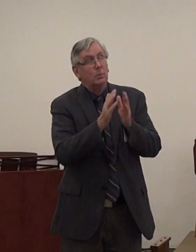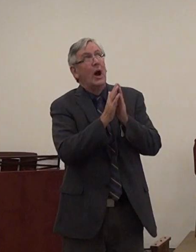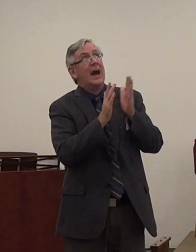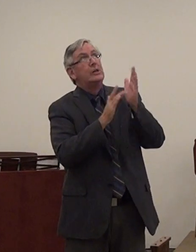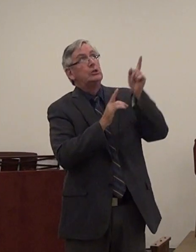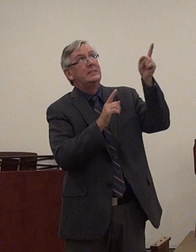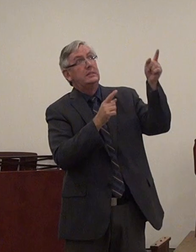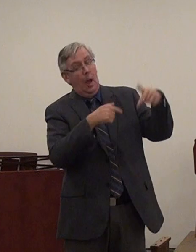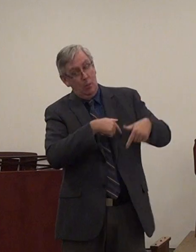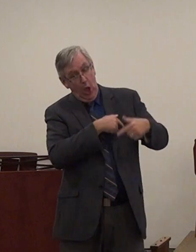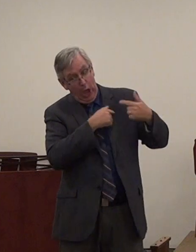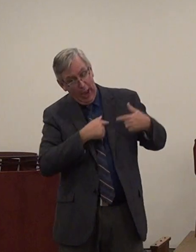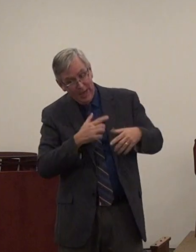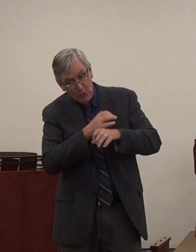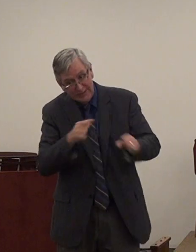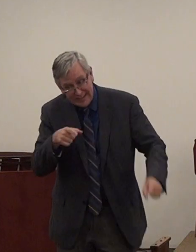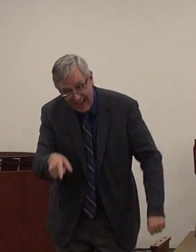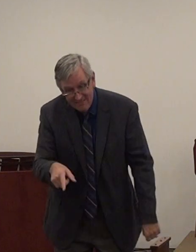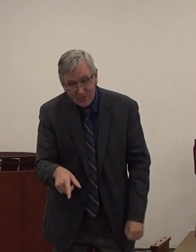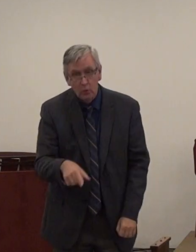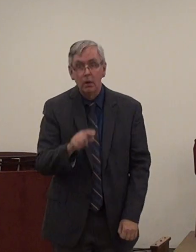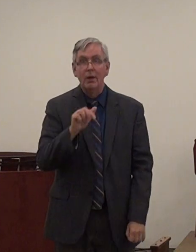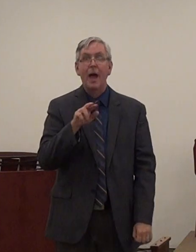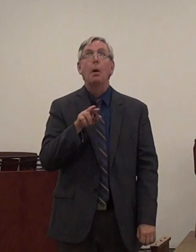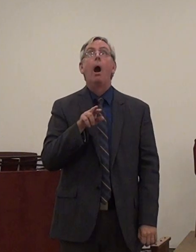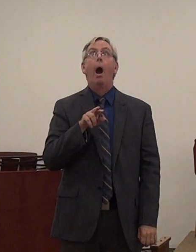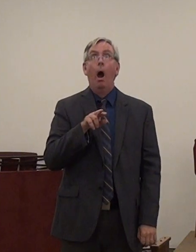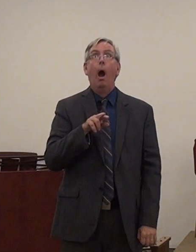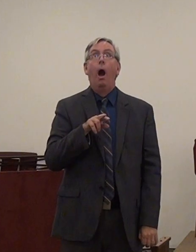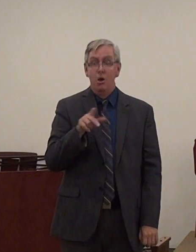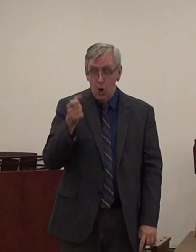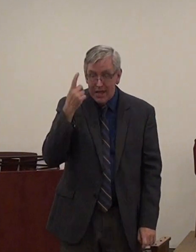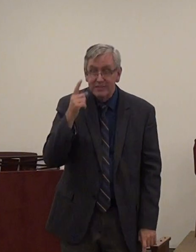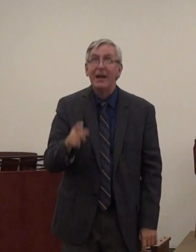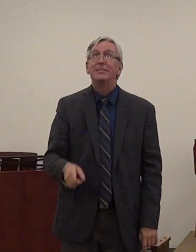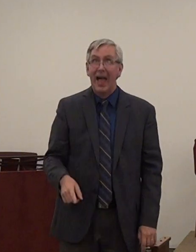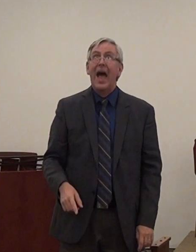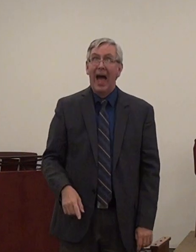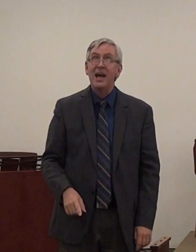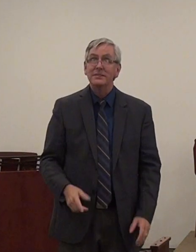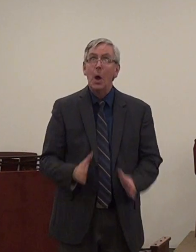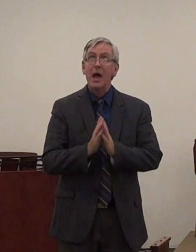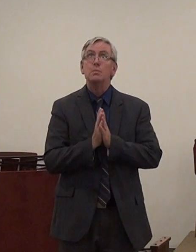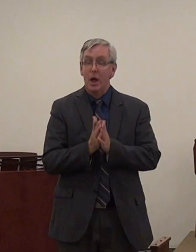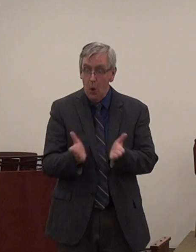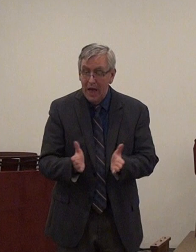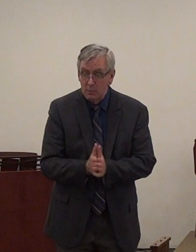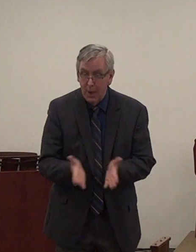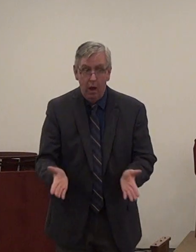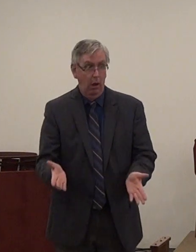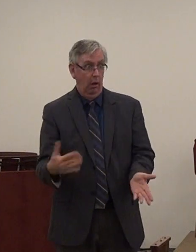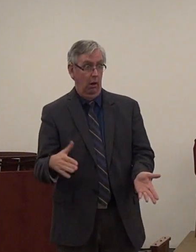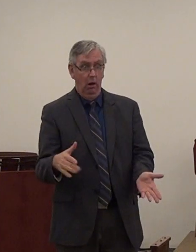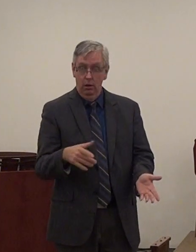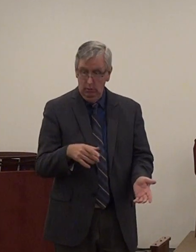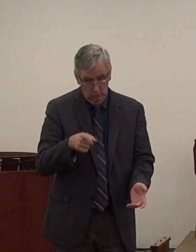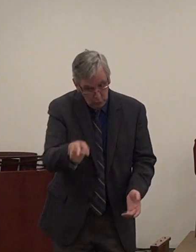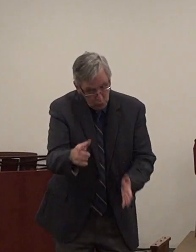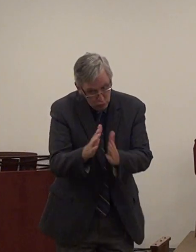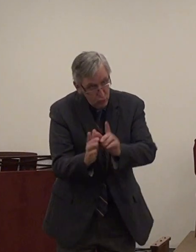sin, sin would take her to hell. But she could ask Jesus into her heart and he would save her and forgive her sins. We asked her if she wanted to do that, and